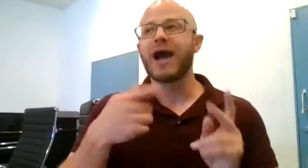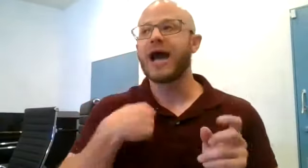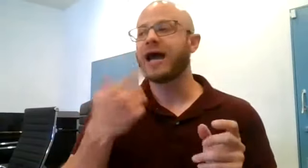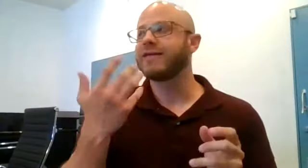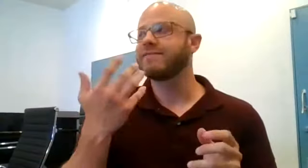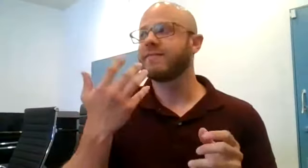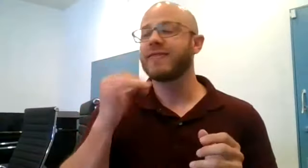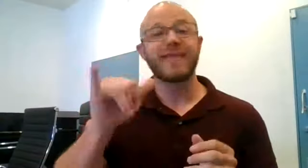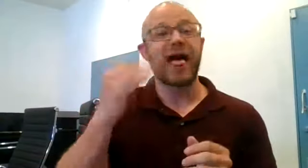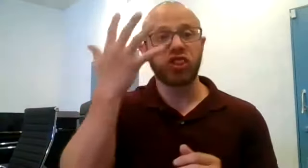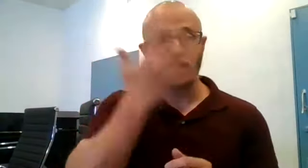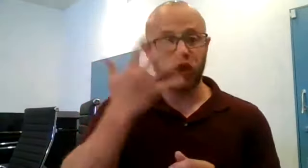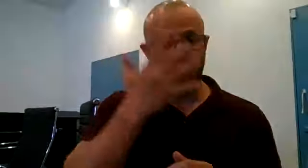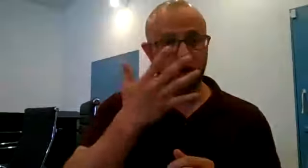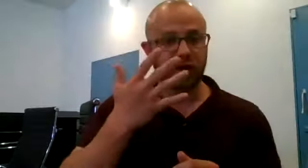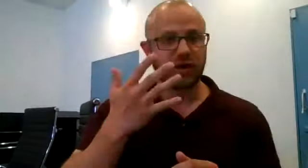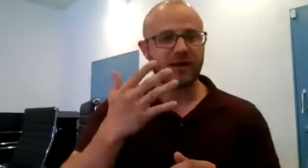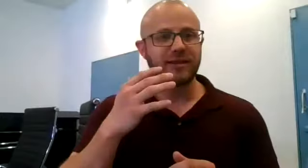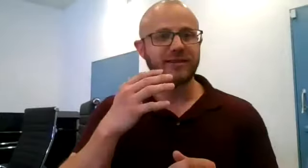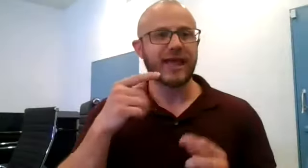Sometimes people have a look